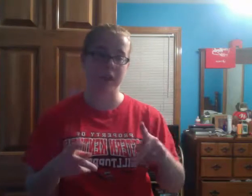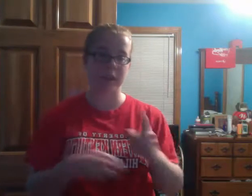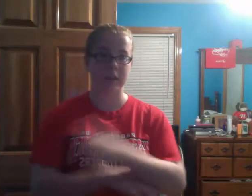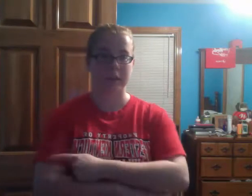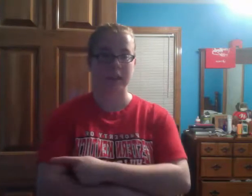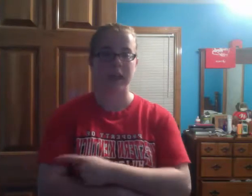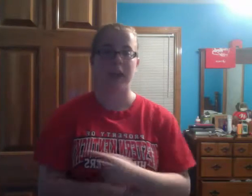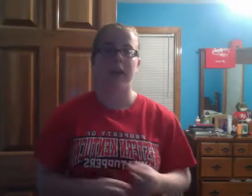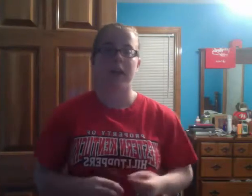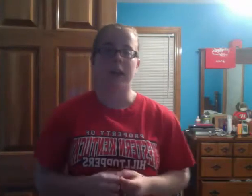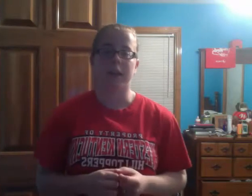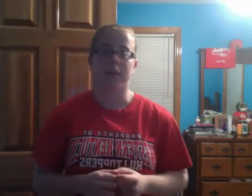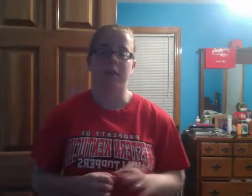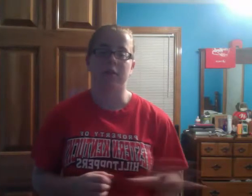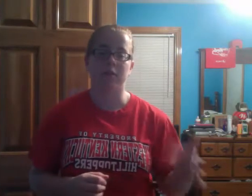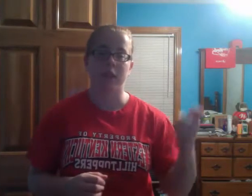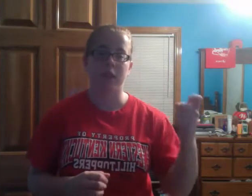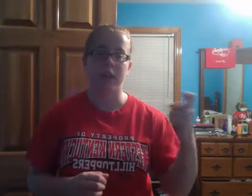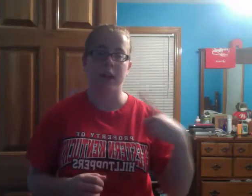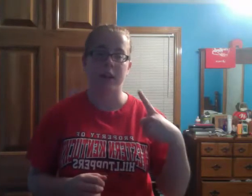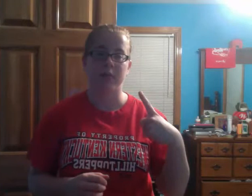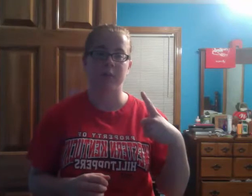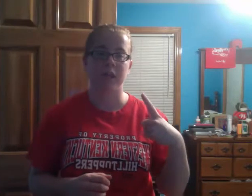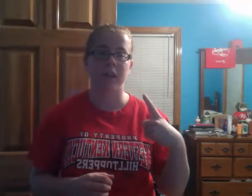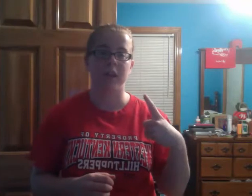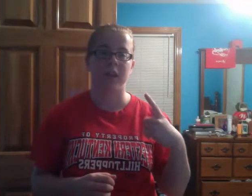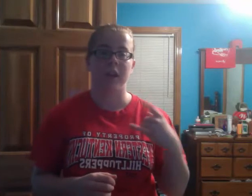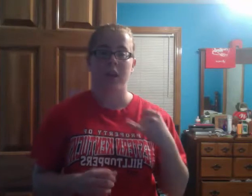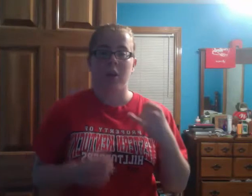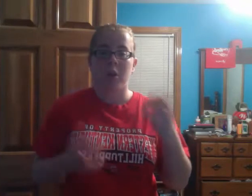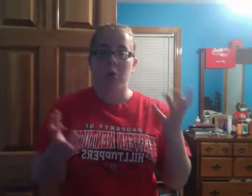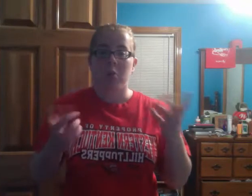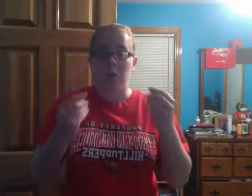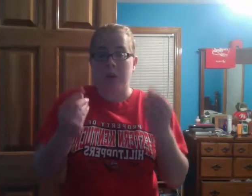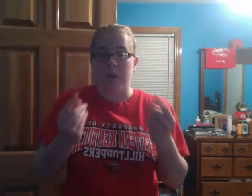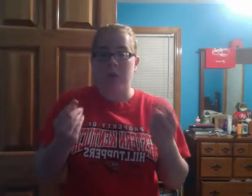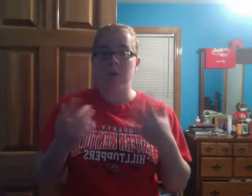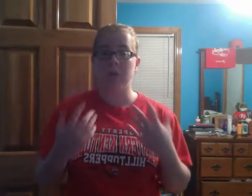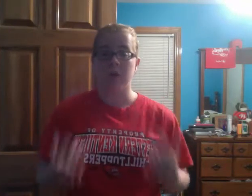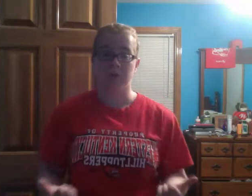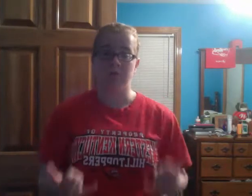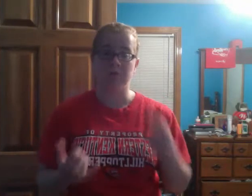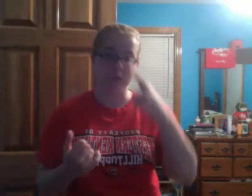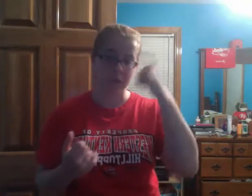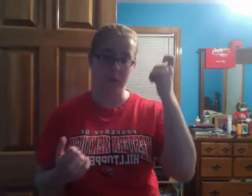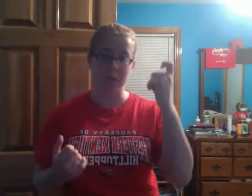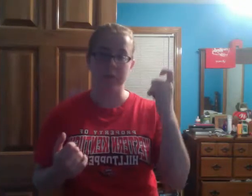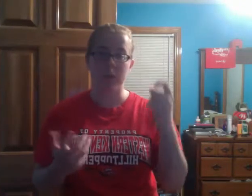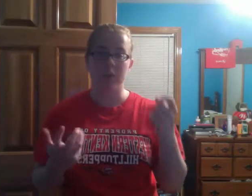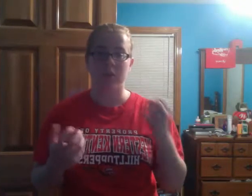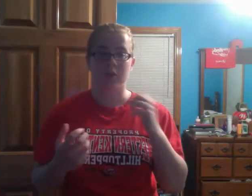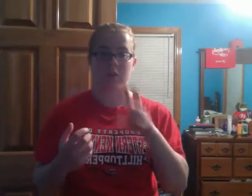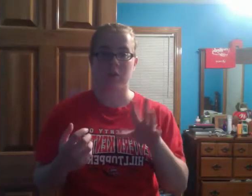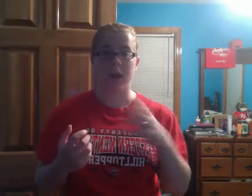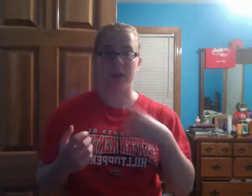and she asked me what I was doing this summer. So I told